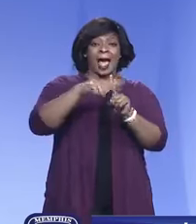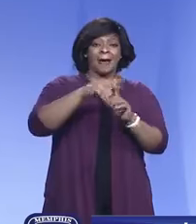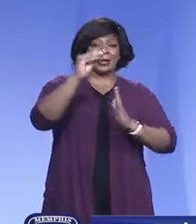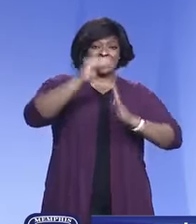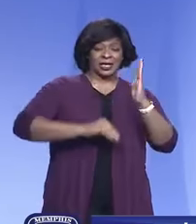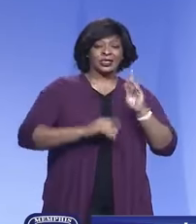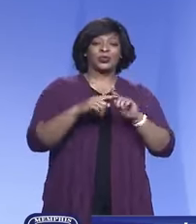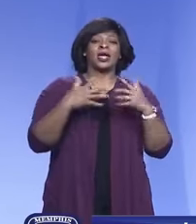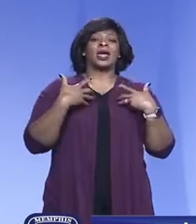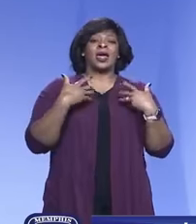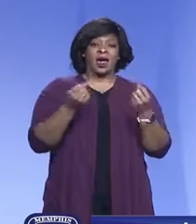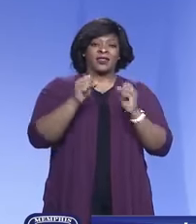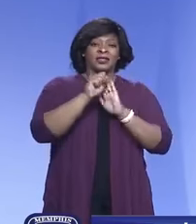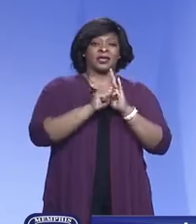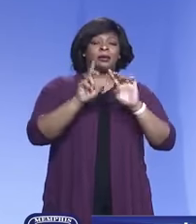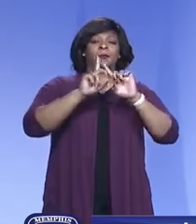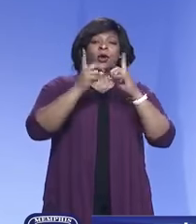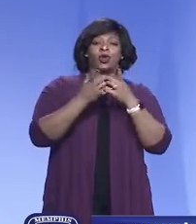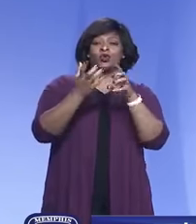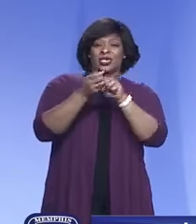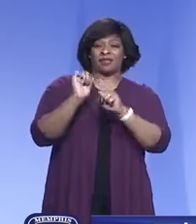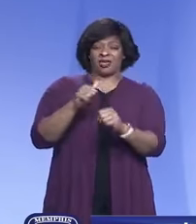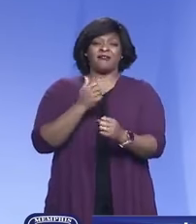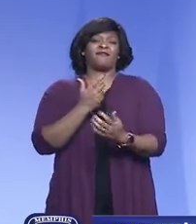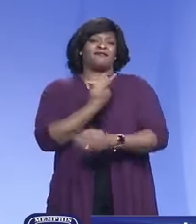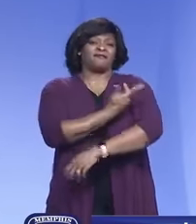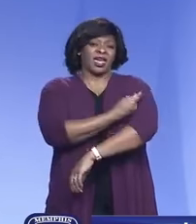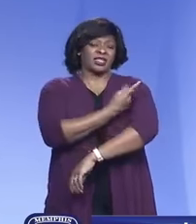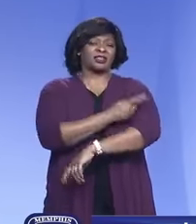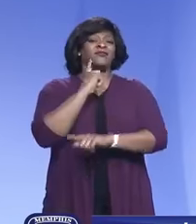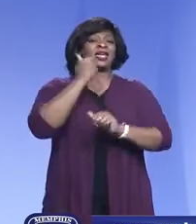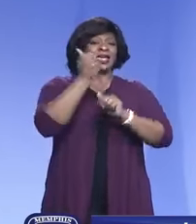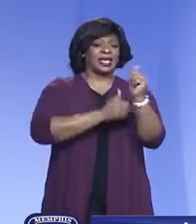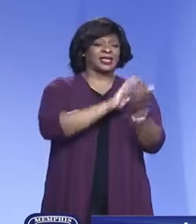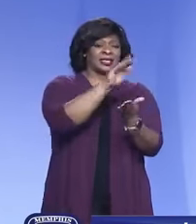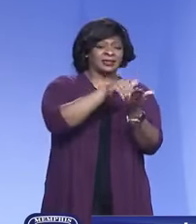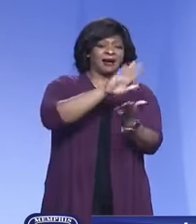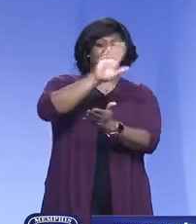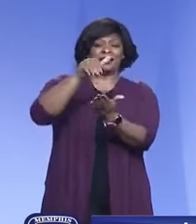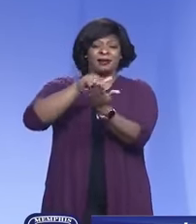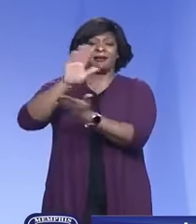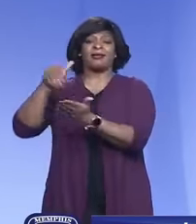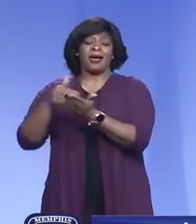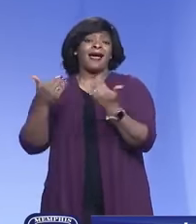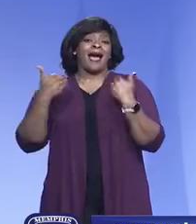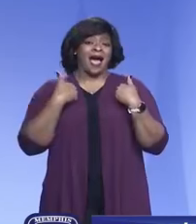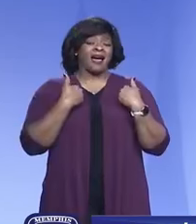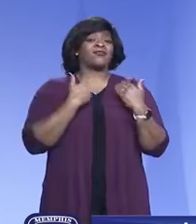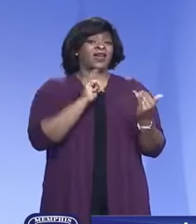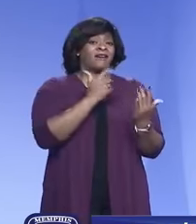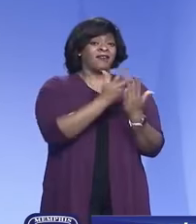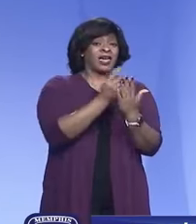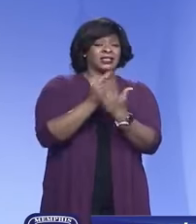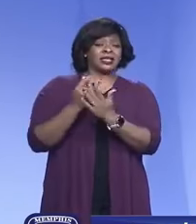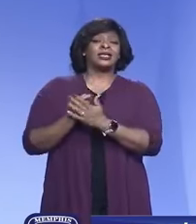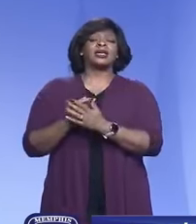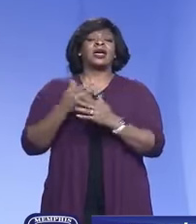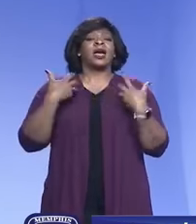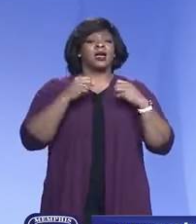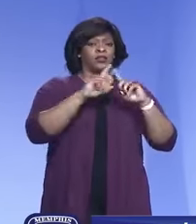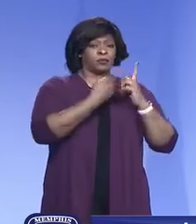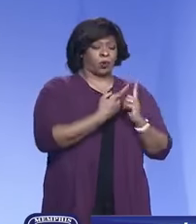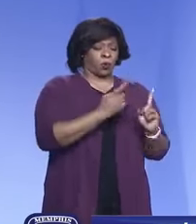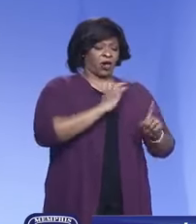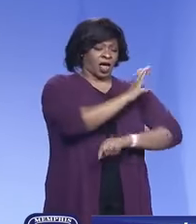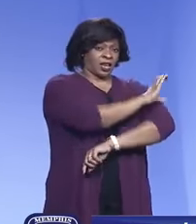health department to be able to receive vaccine, and that's for every site that we would have vaccine. So like the health department, each one of our